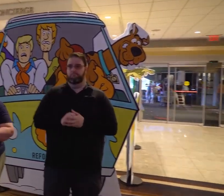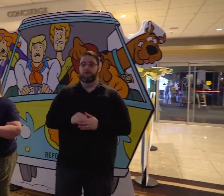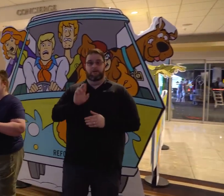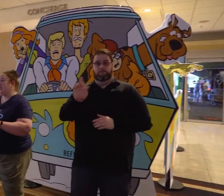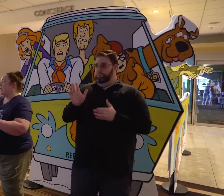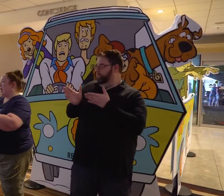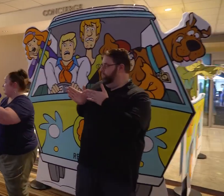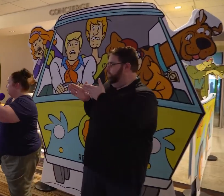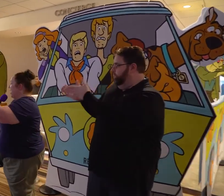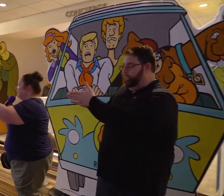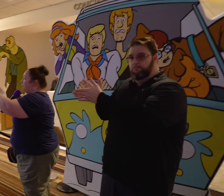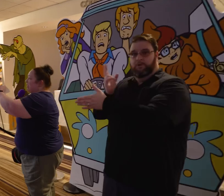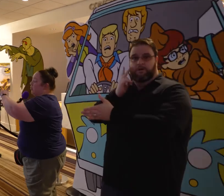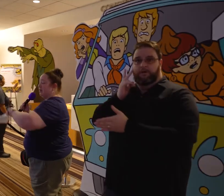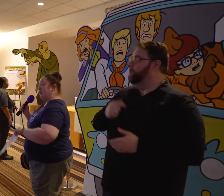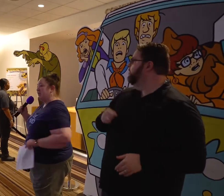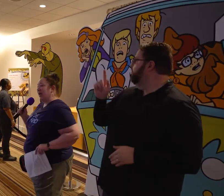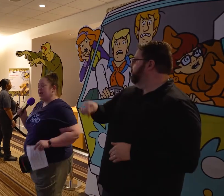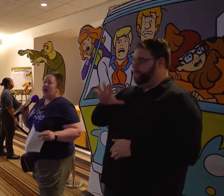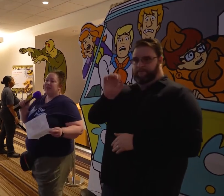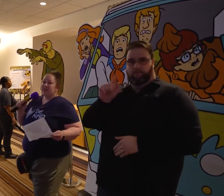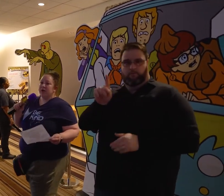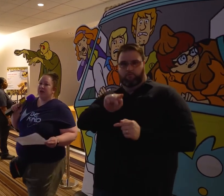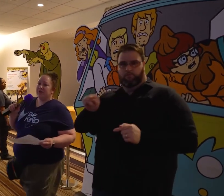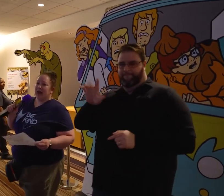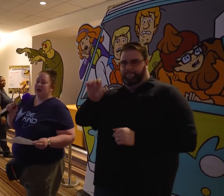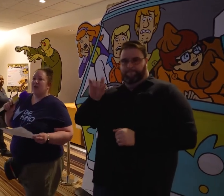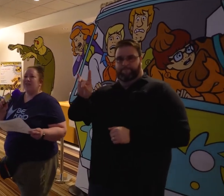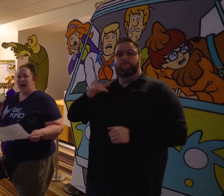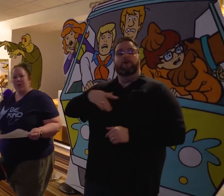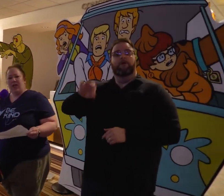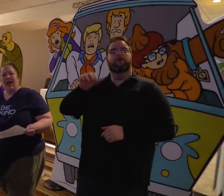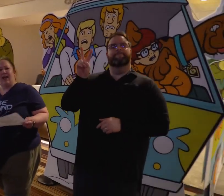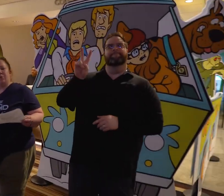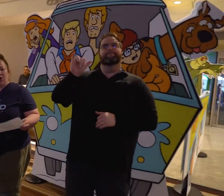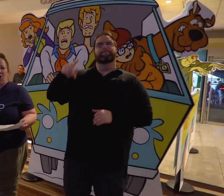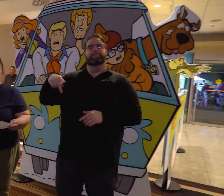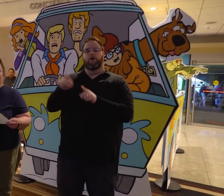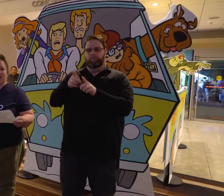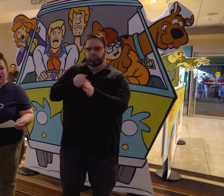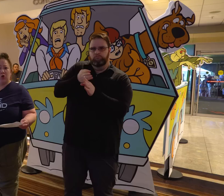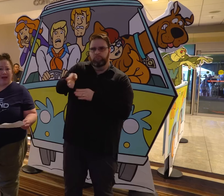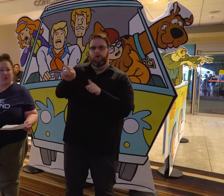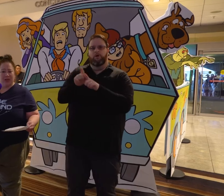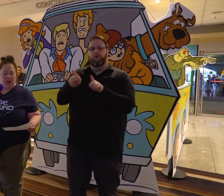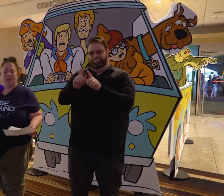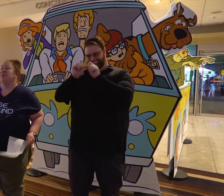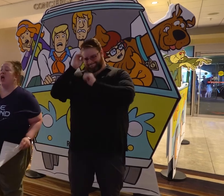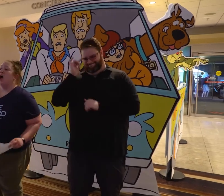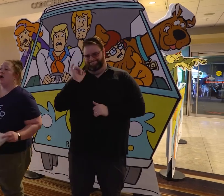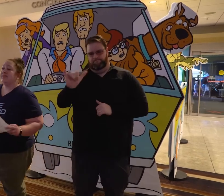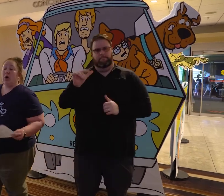my right, the L501 to 508, that's where you're going to find VIP and Pro and Eternal badge